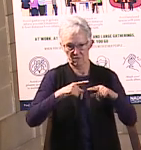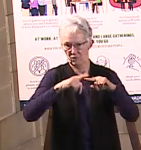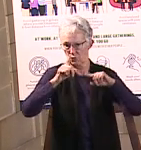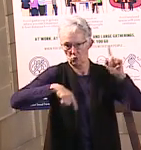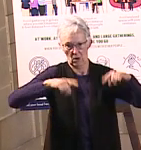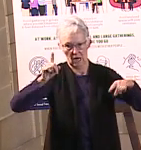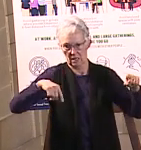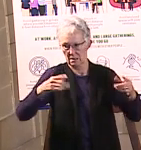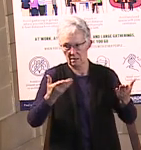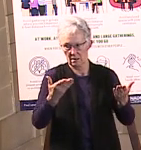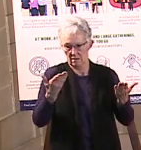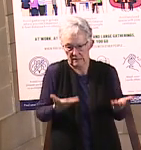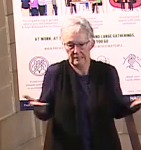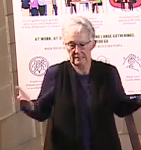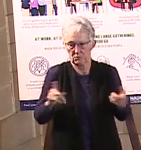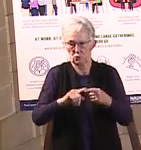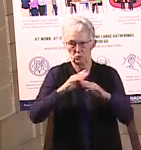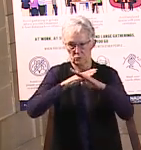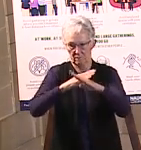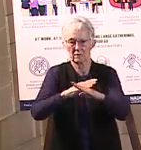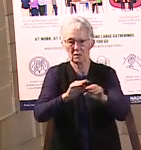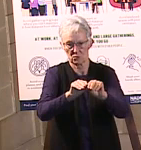slow down that spread. That's just one of them.